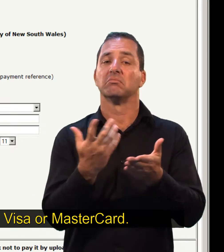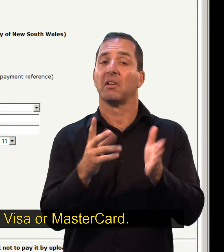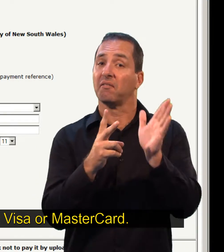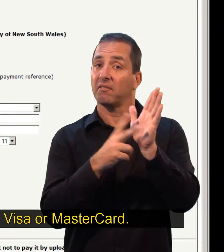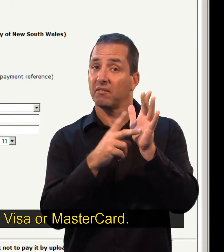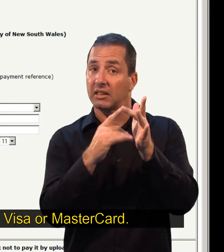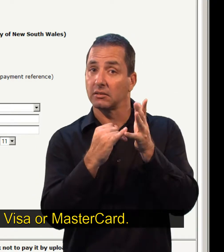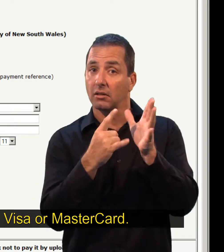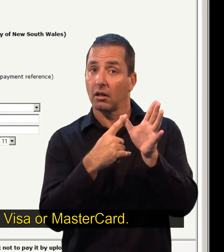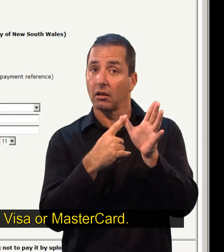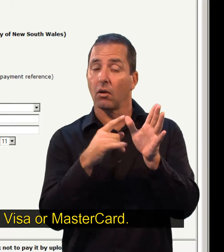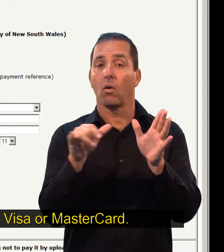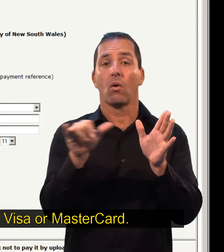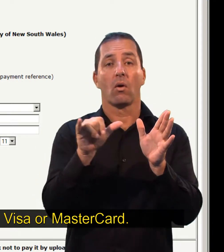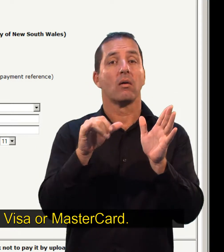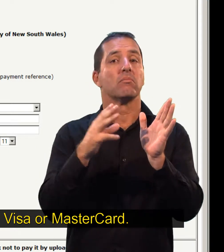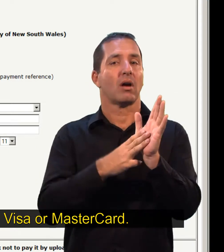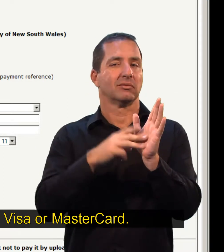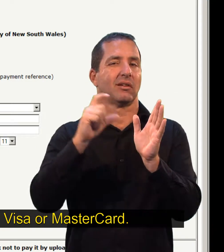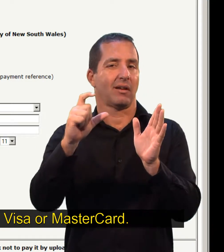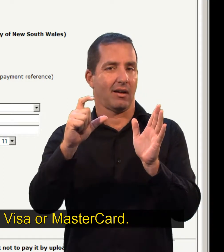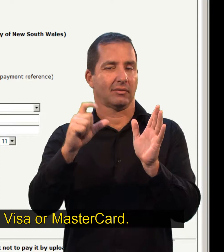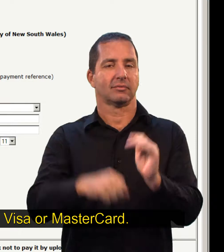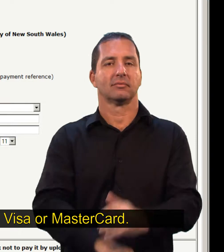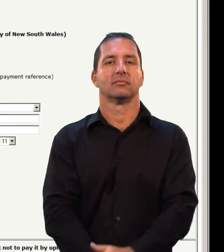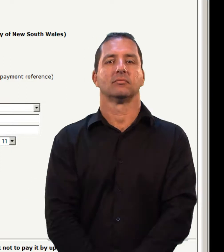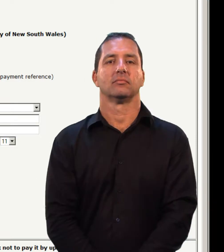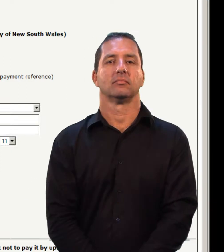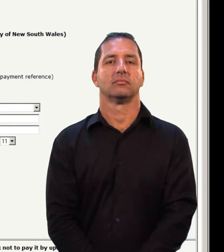Tick whether it is Visa or MasterCard.